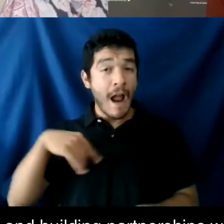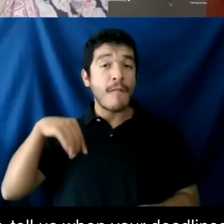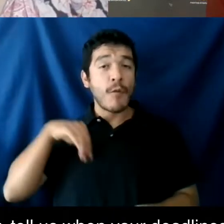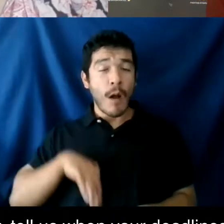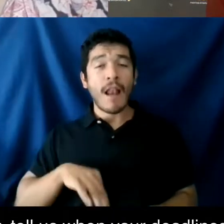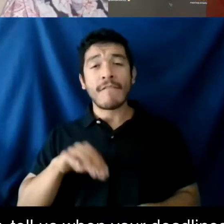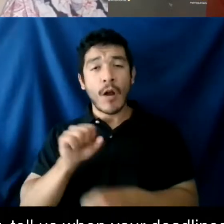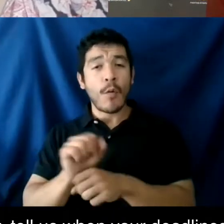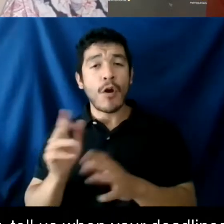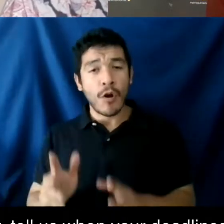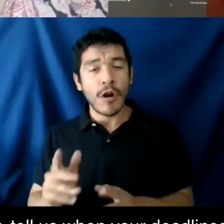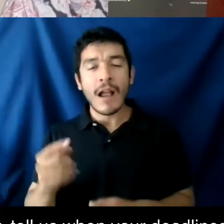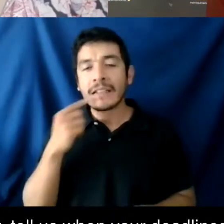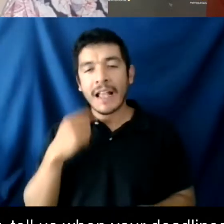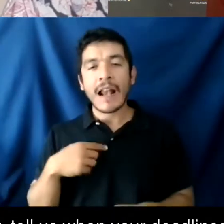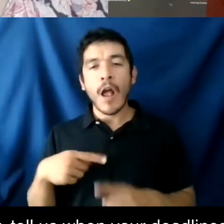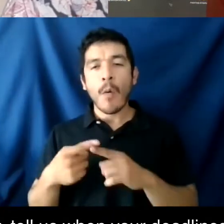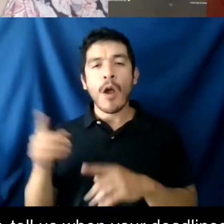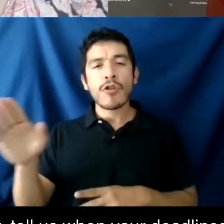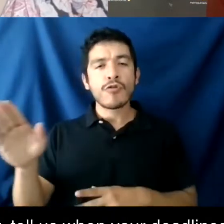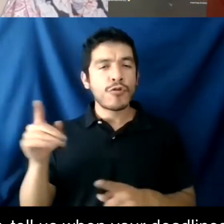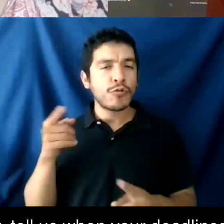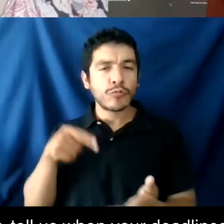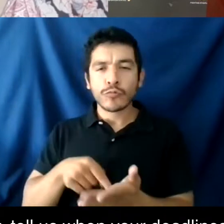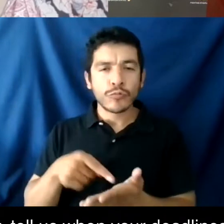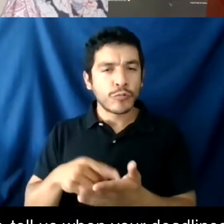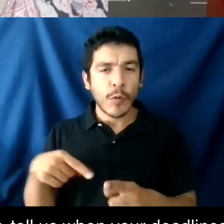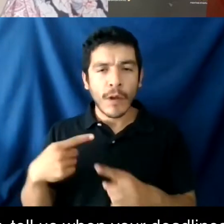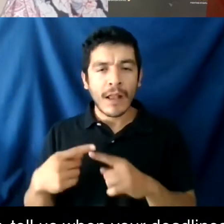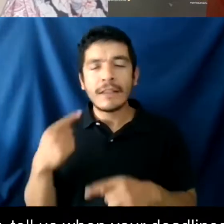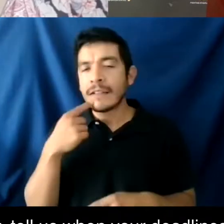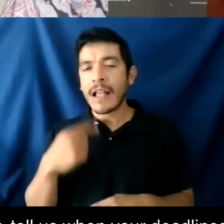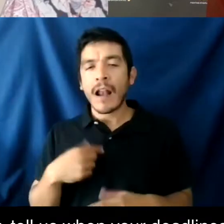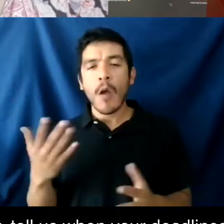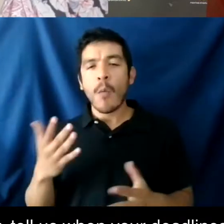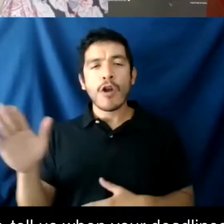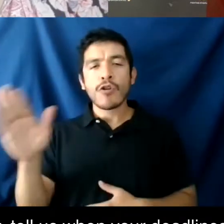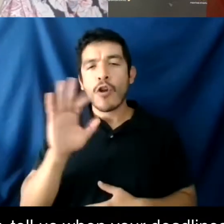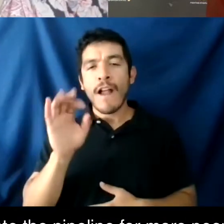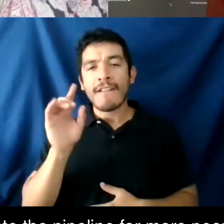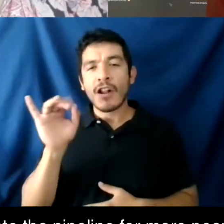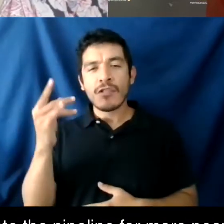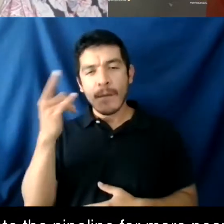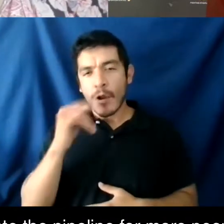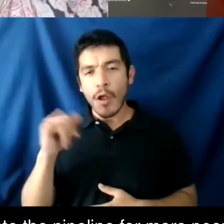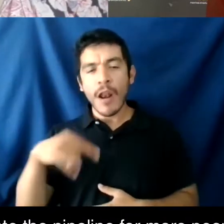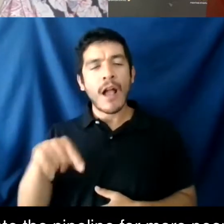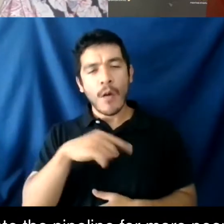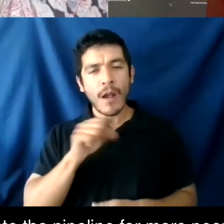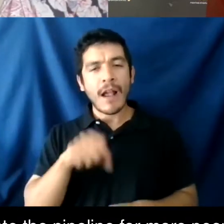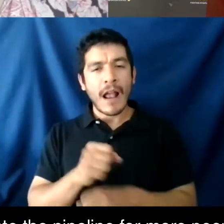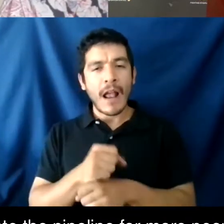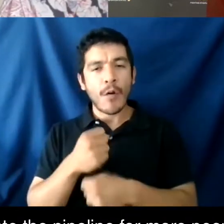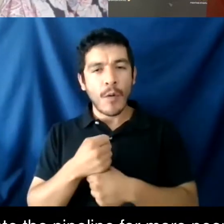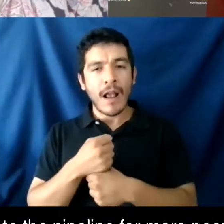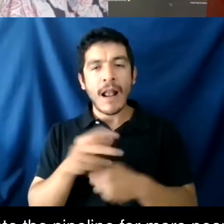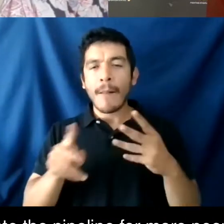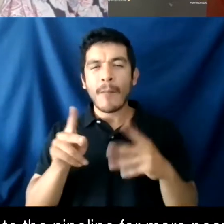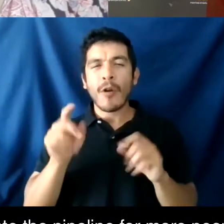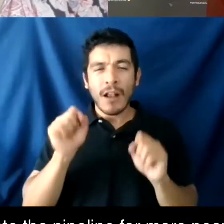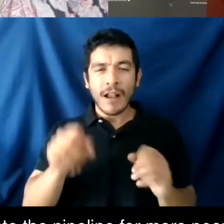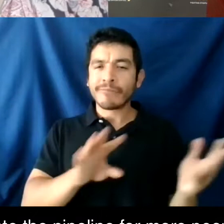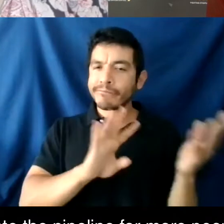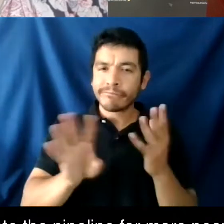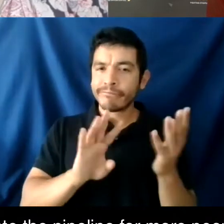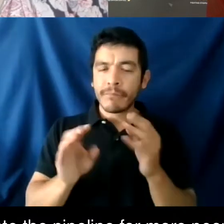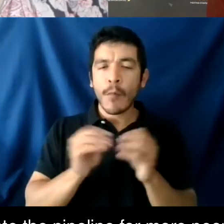candidates, tell us when your deadlines are, tell us what your fellowship entails, and we can create the pipeline for more